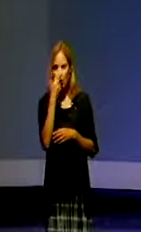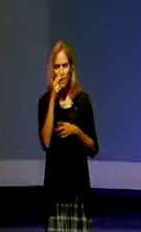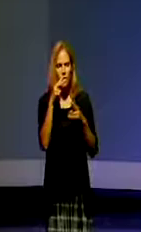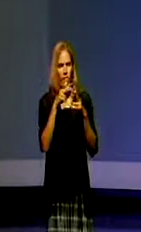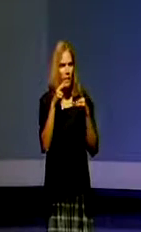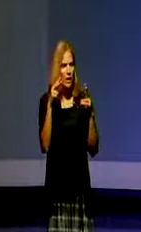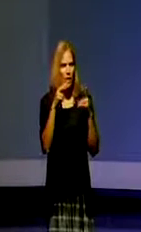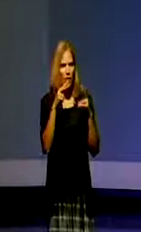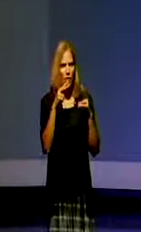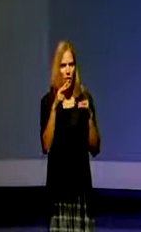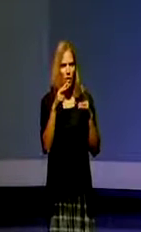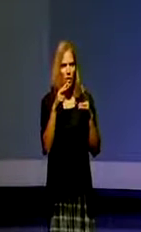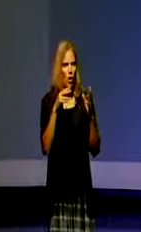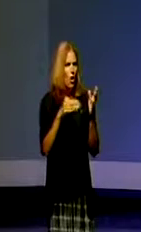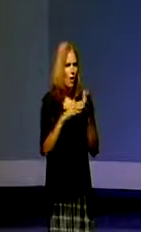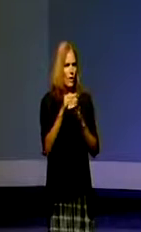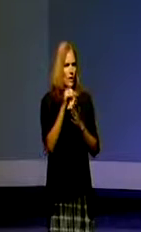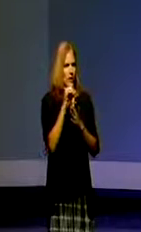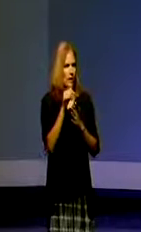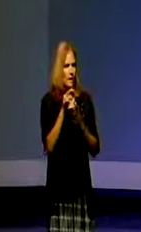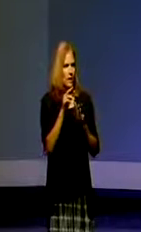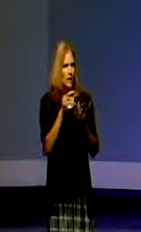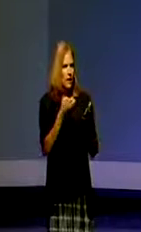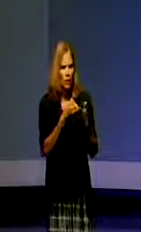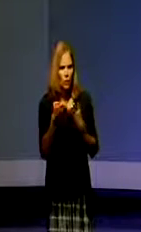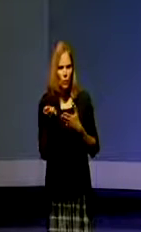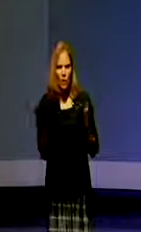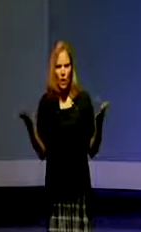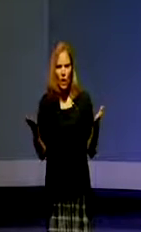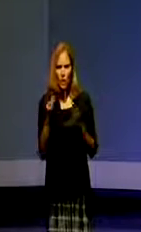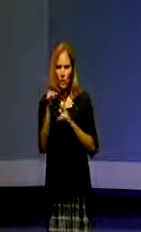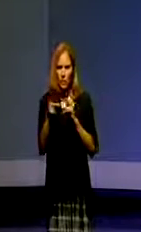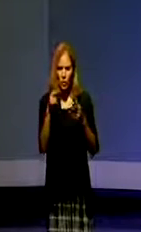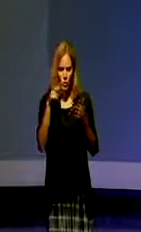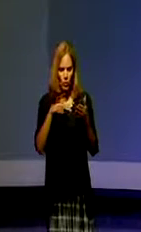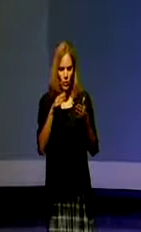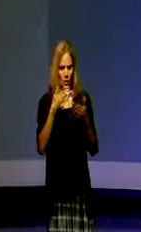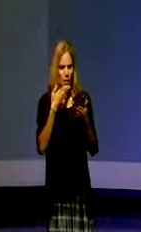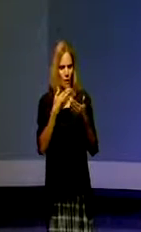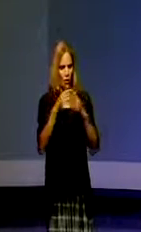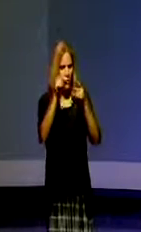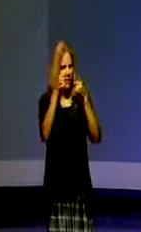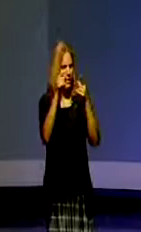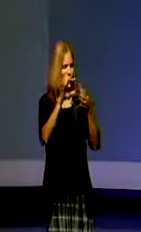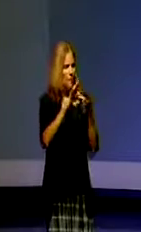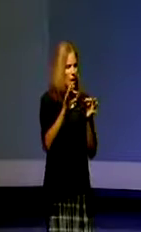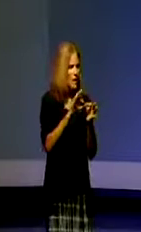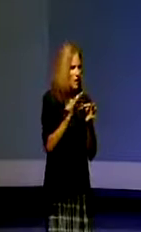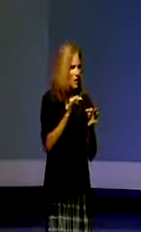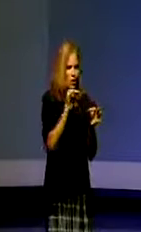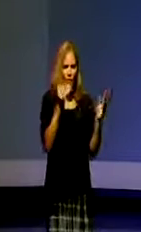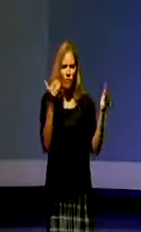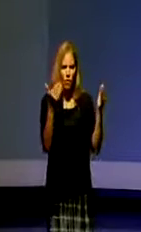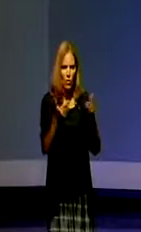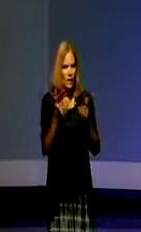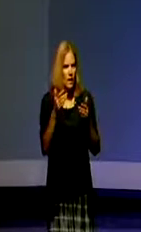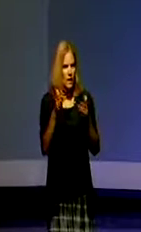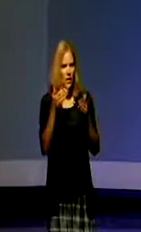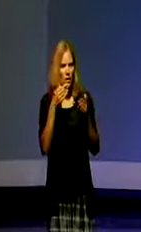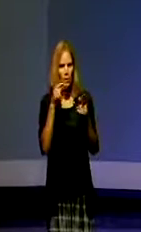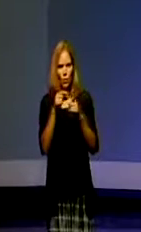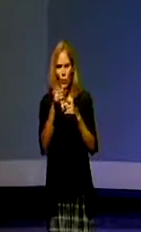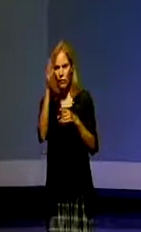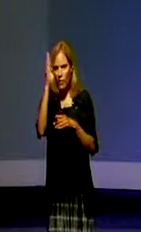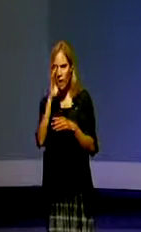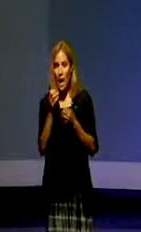very, very often doesn't equip or encourage people to read the Word of God. The messages usually don't focus on the Word of God. I